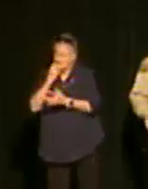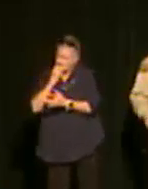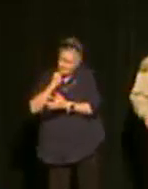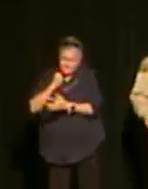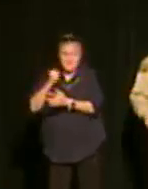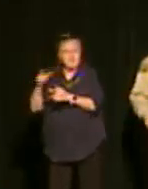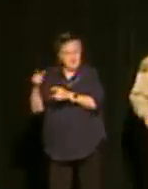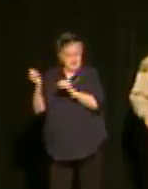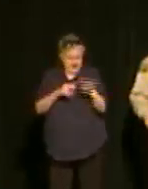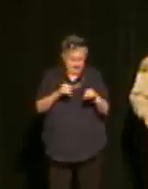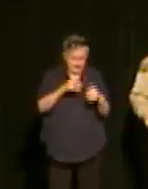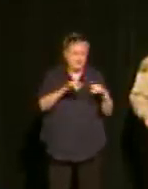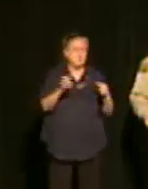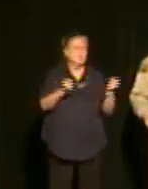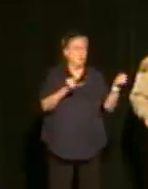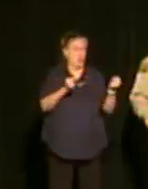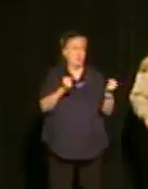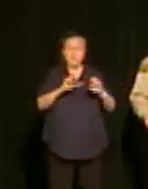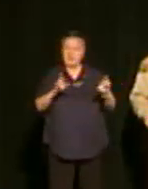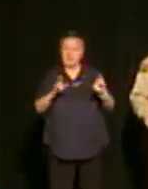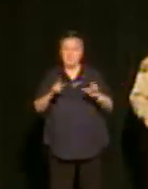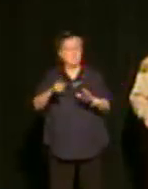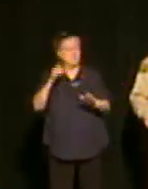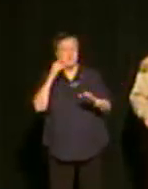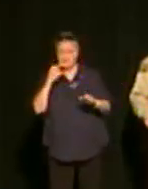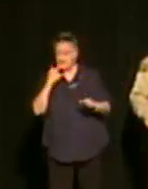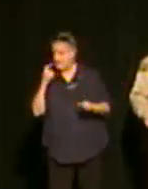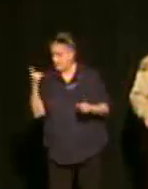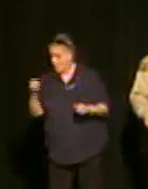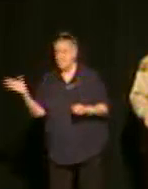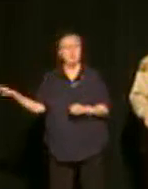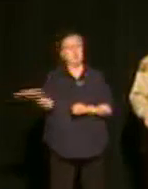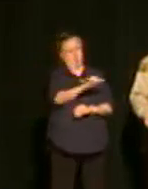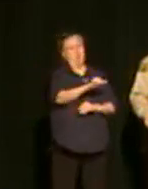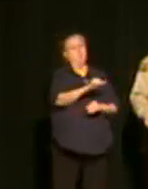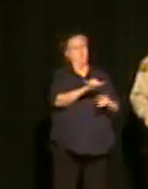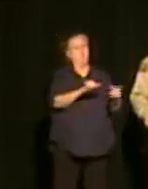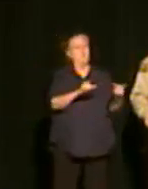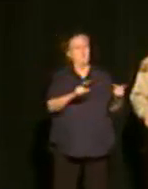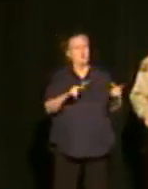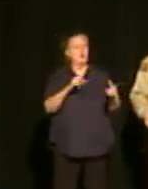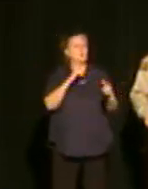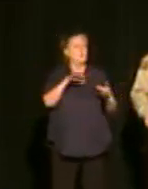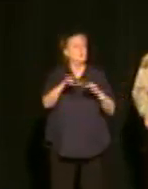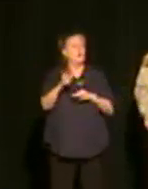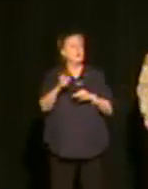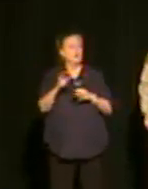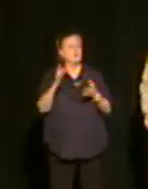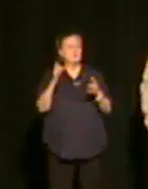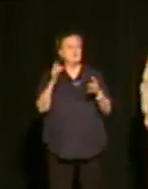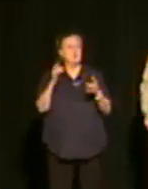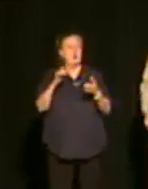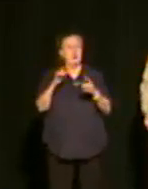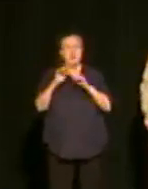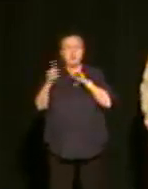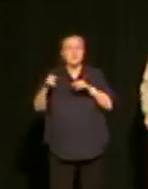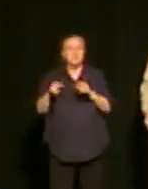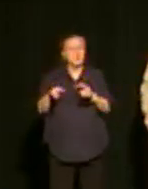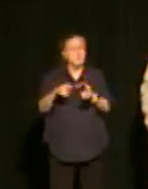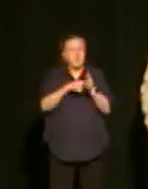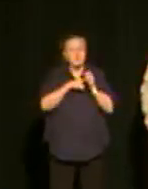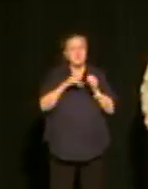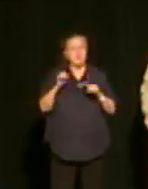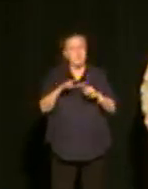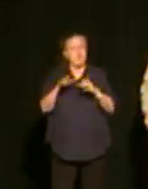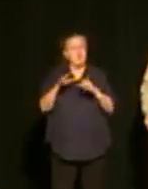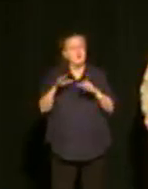pack into the vehicle and leave at a moment's notice. If you find out that you are in a mandatory order or an evacuation